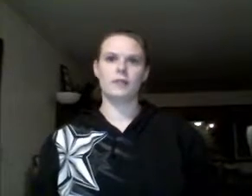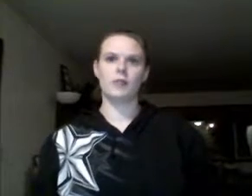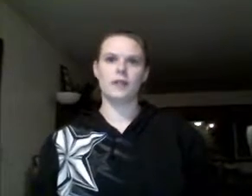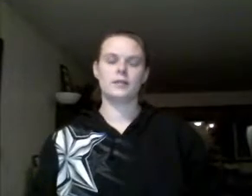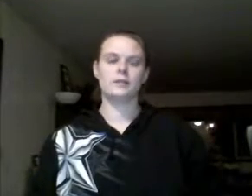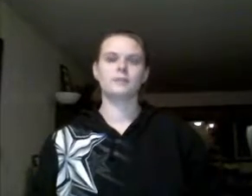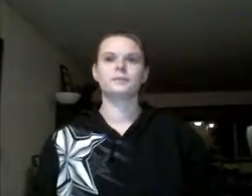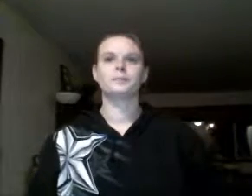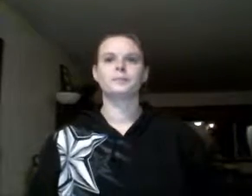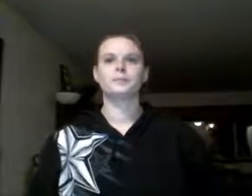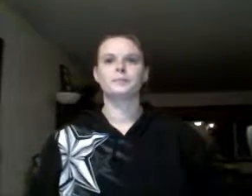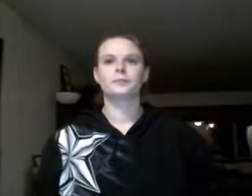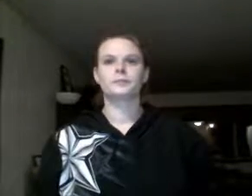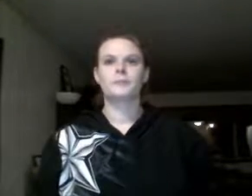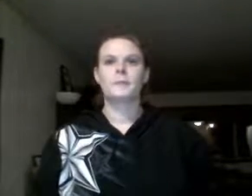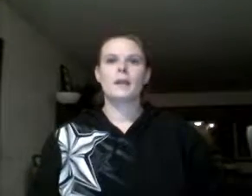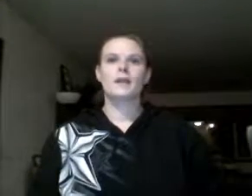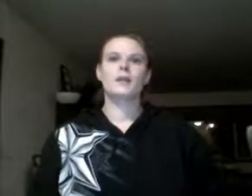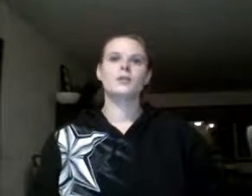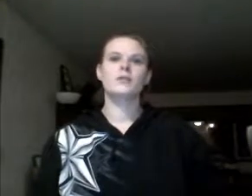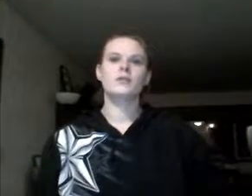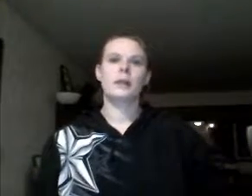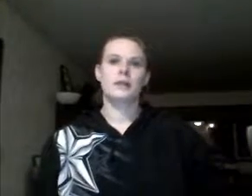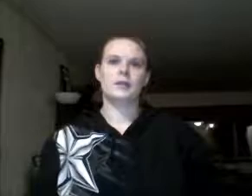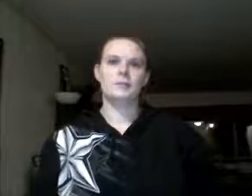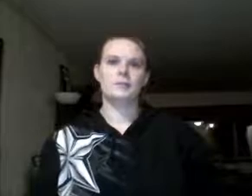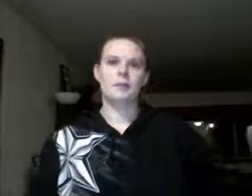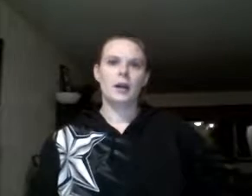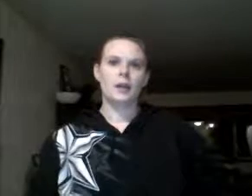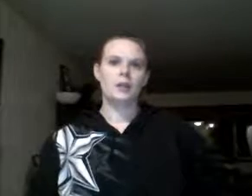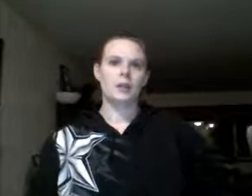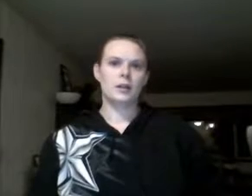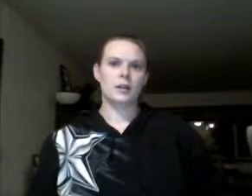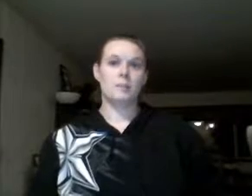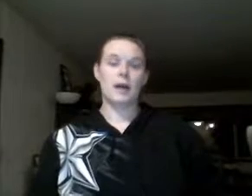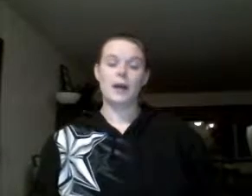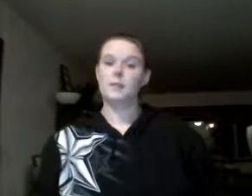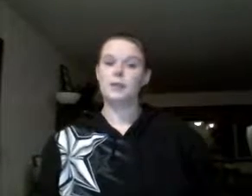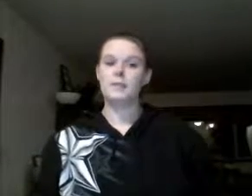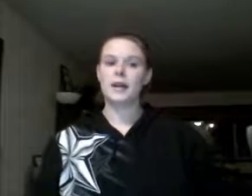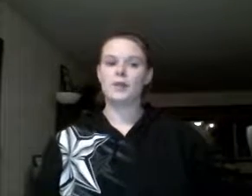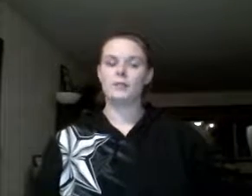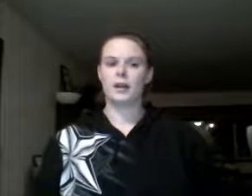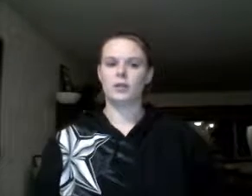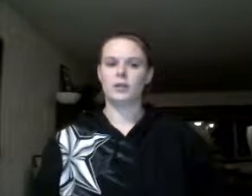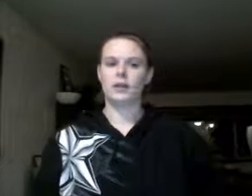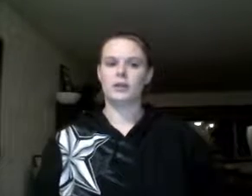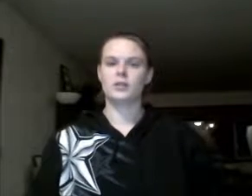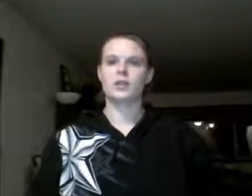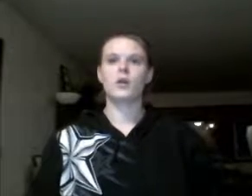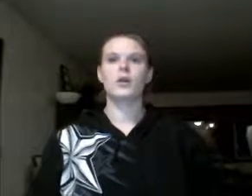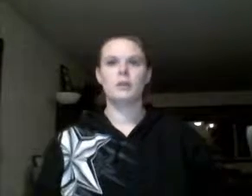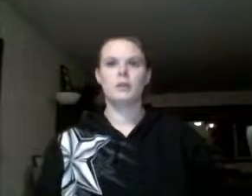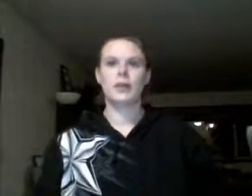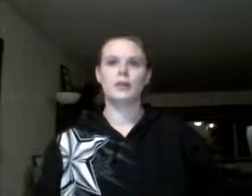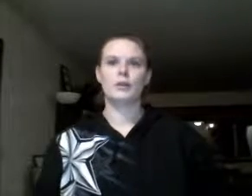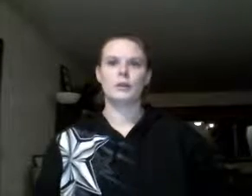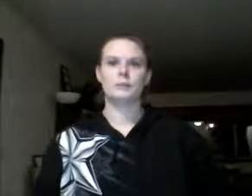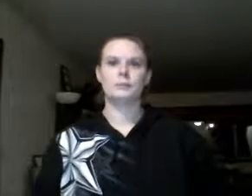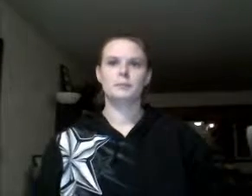stress. The use of a binder. You can buy a pre-made wedding organizer or you can make your own. You can